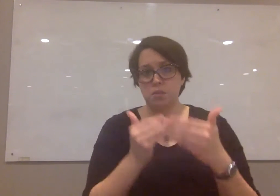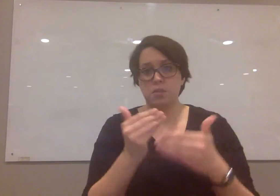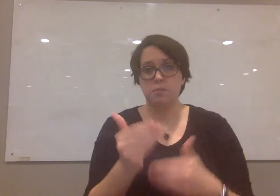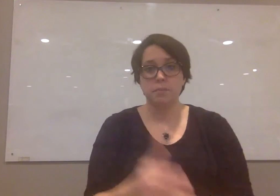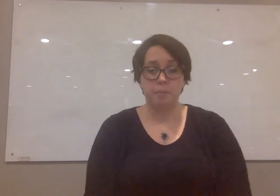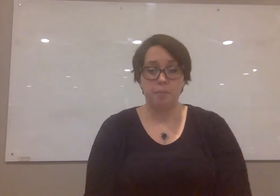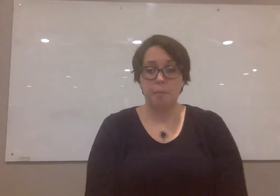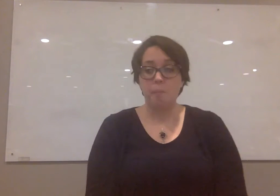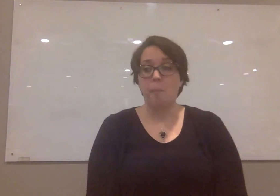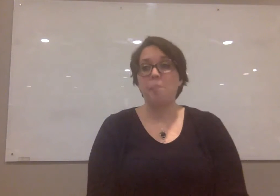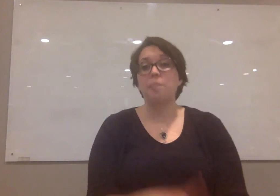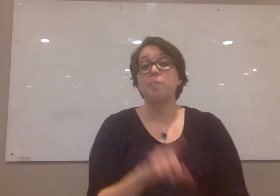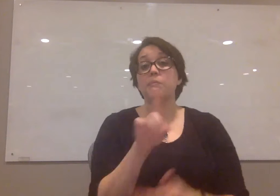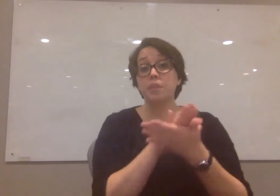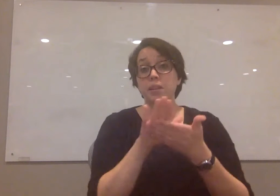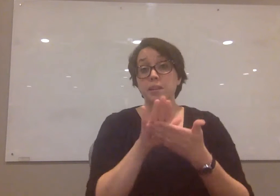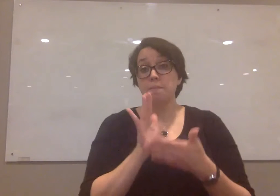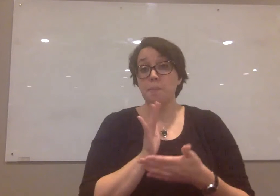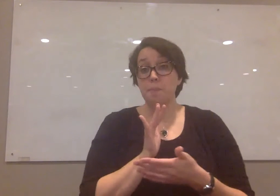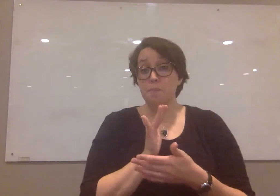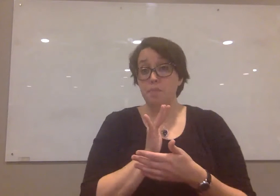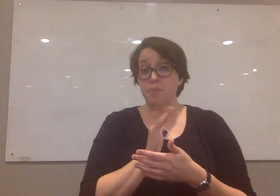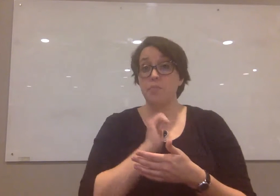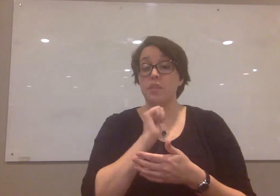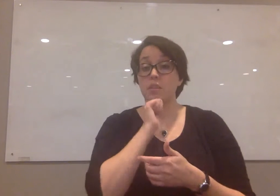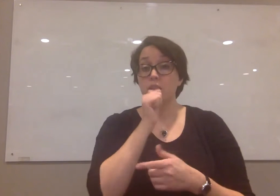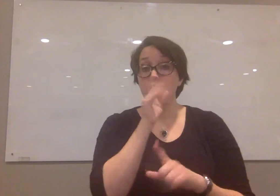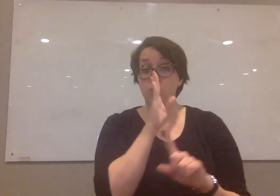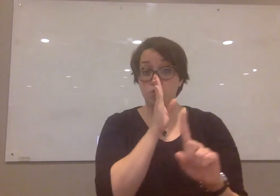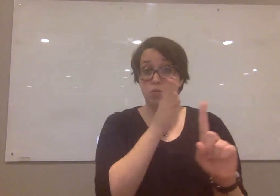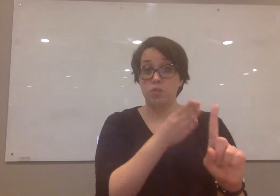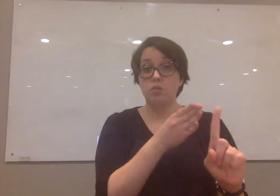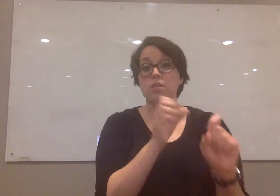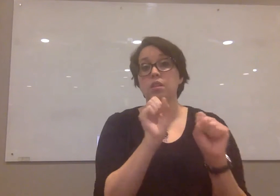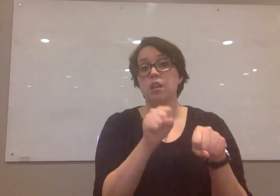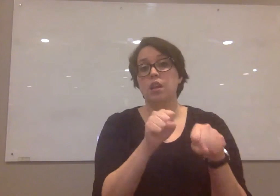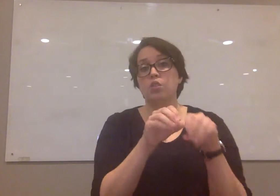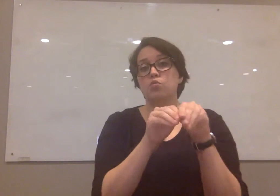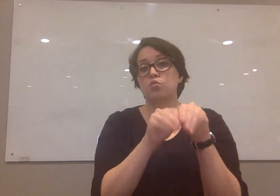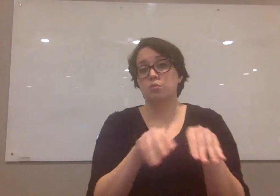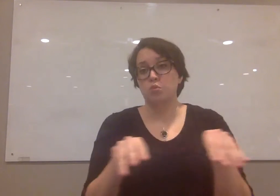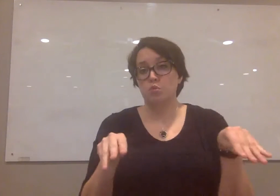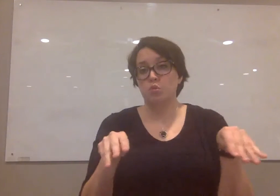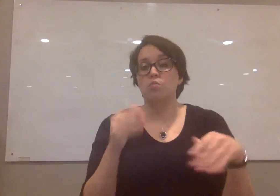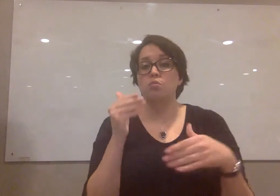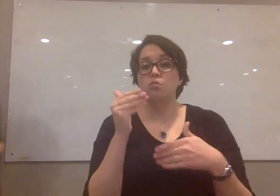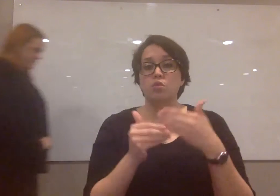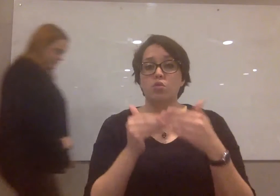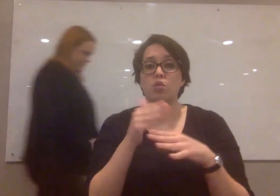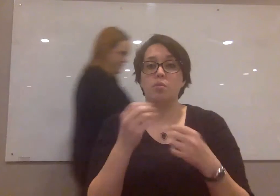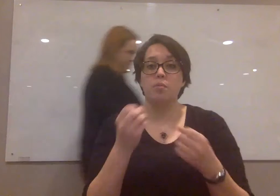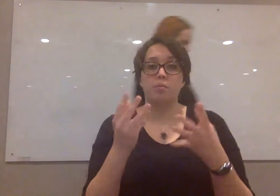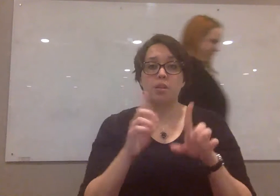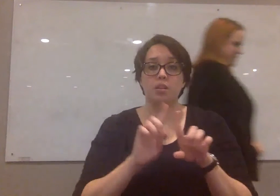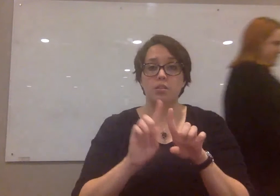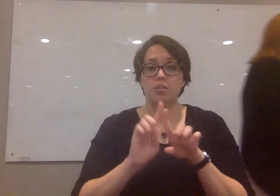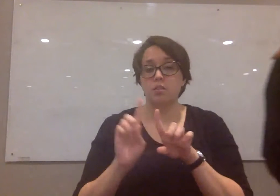And the nice thing about this indirection is that can actually distribute it so that the processes can be on multiple different nodes. The process registry just has to know how to